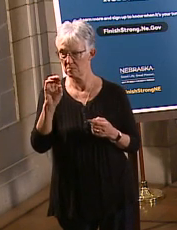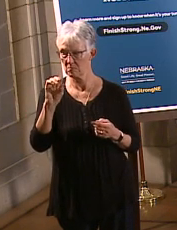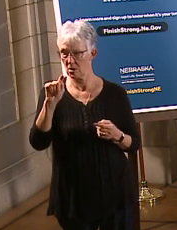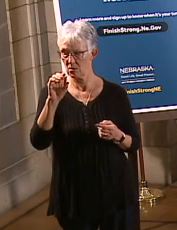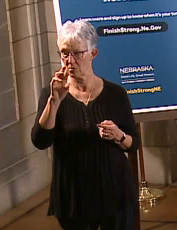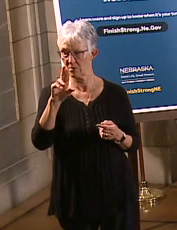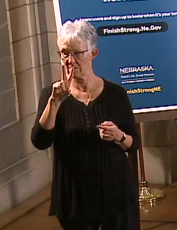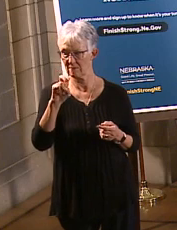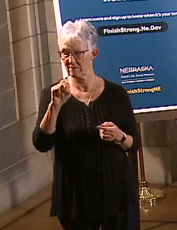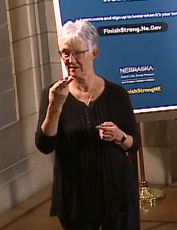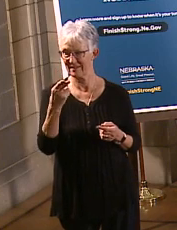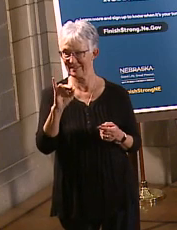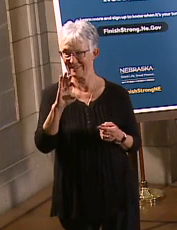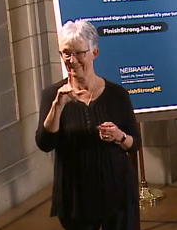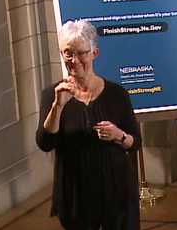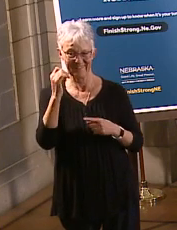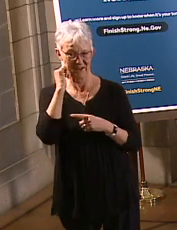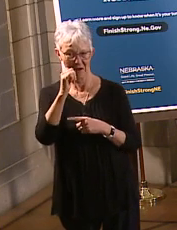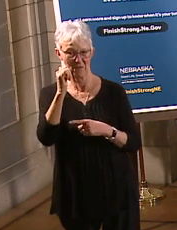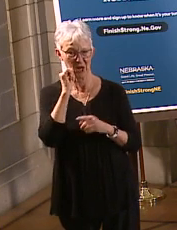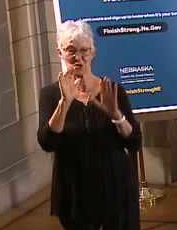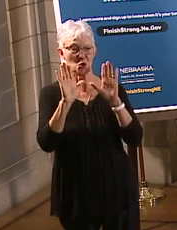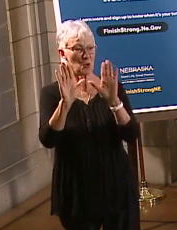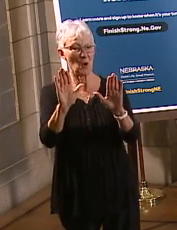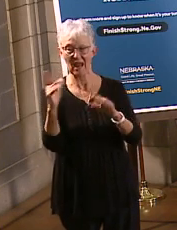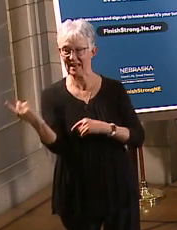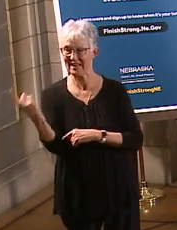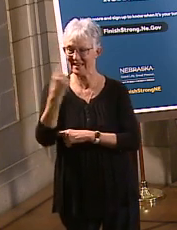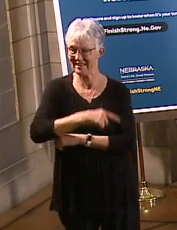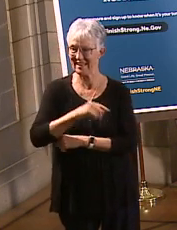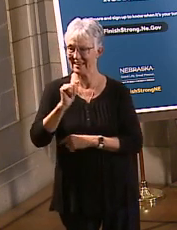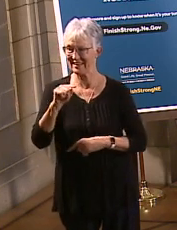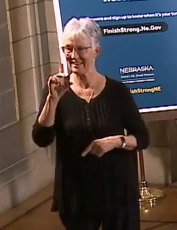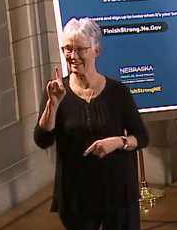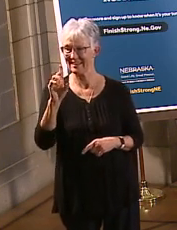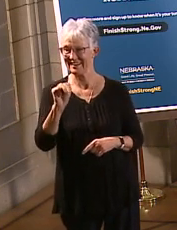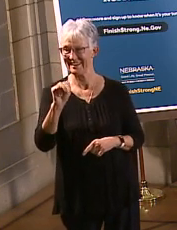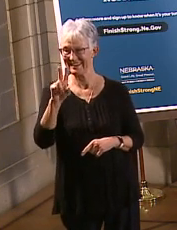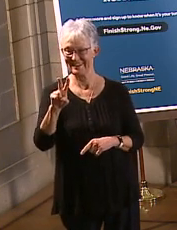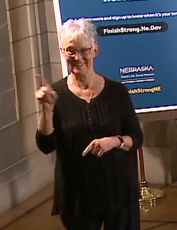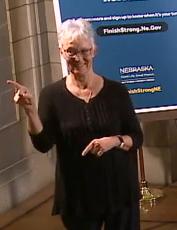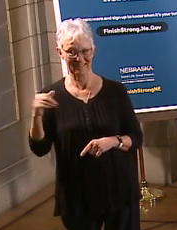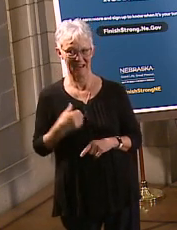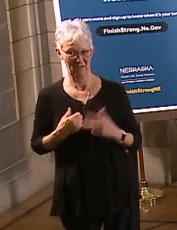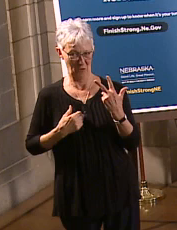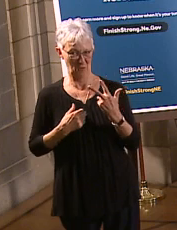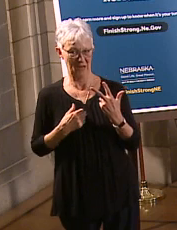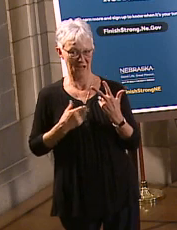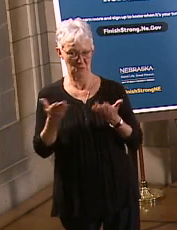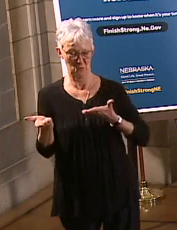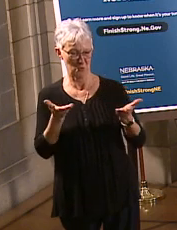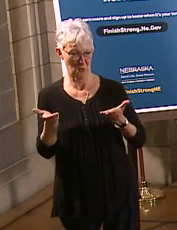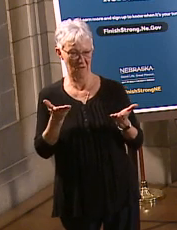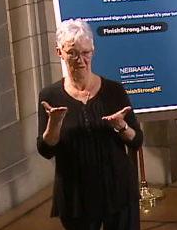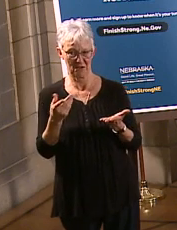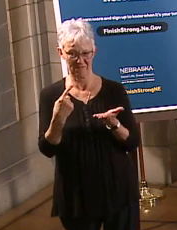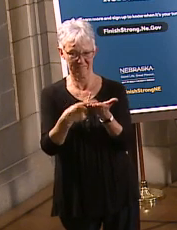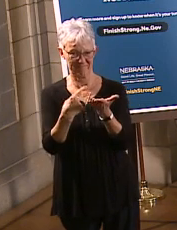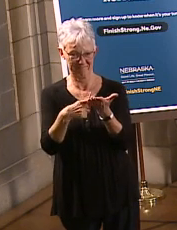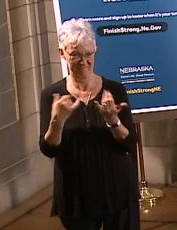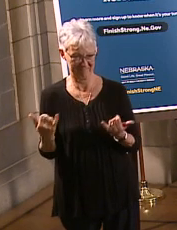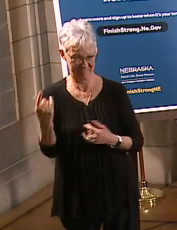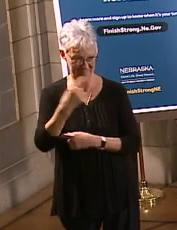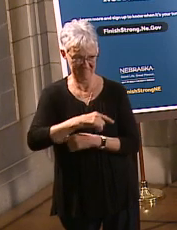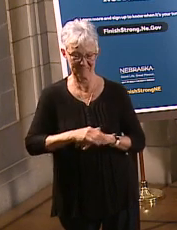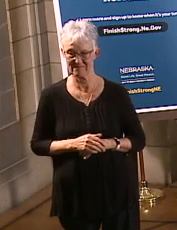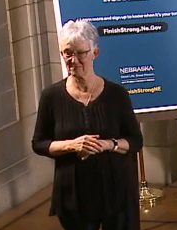Rhonda? Every day is a great day at the DMV. And so she's got 3 new services she's going to be talking about today and some speakers to go along with it. So not only do